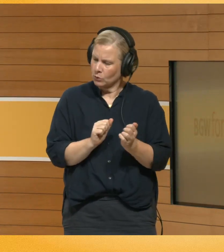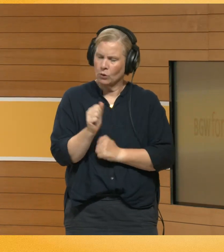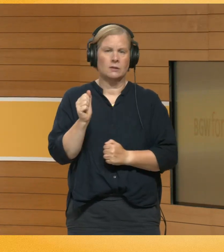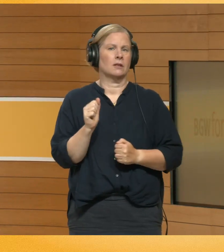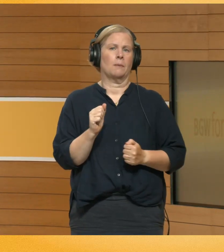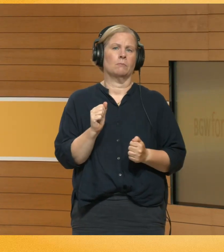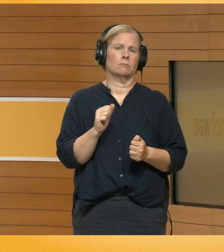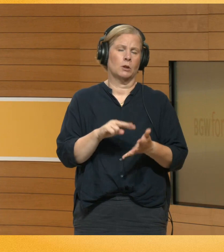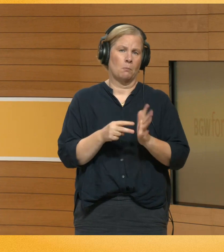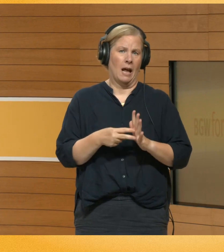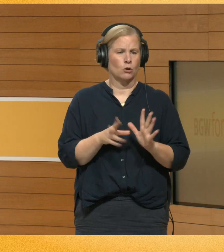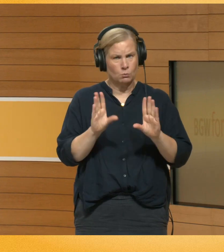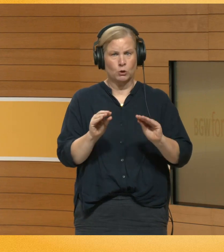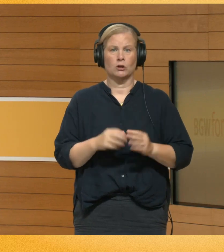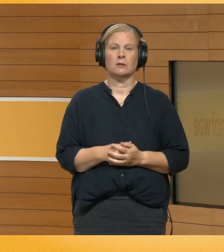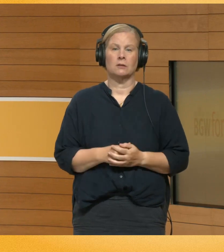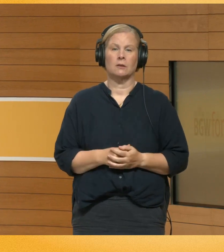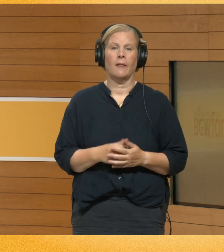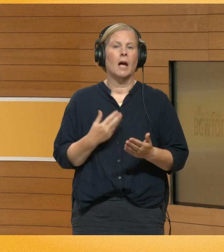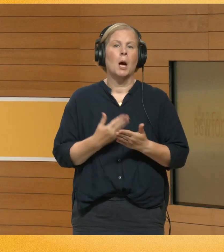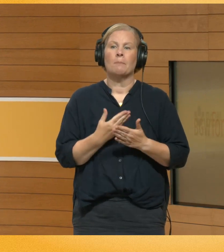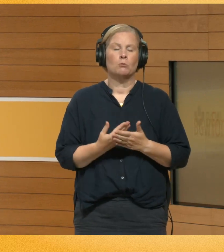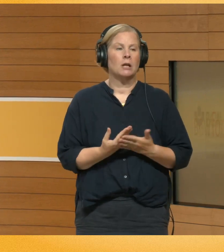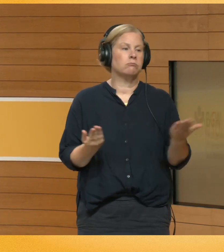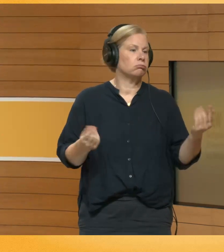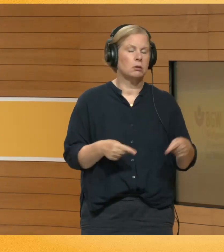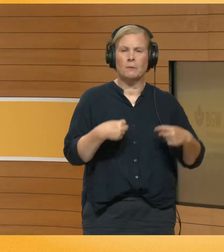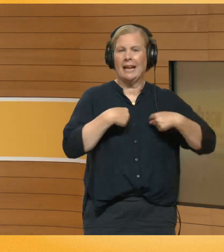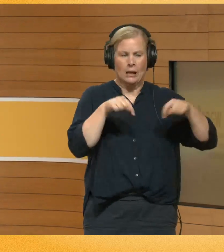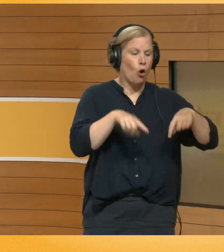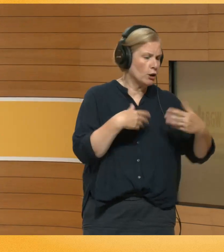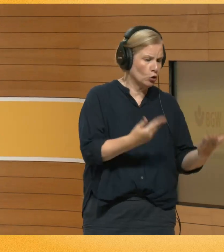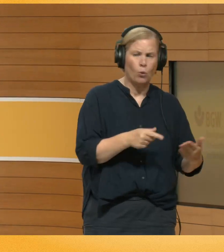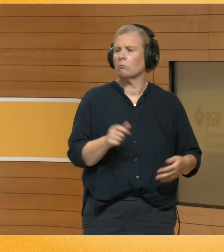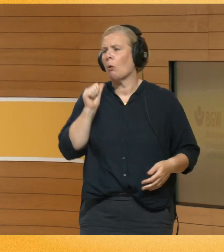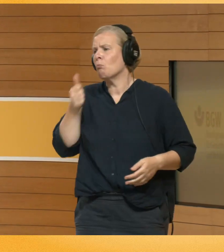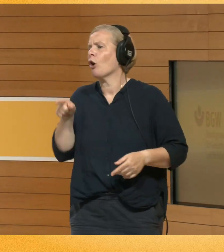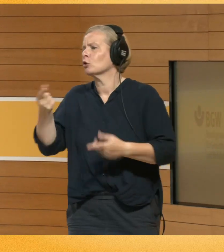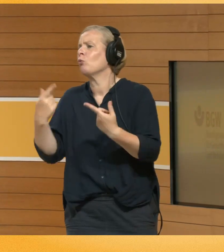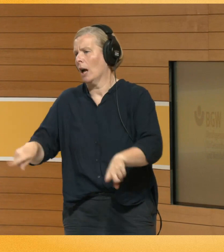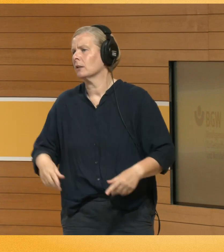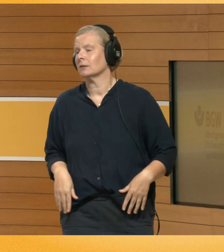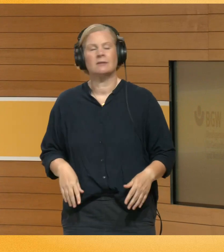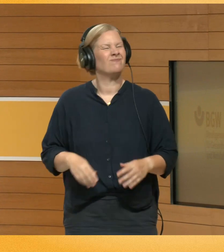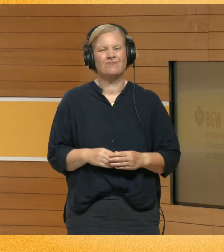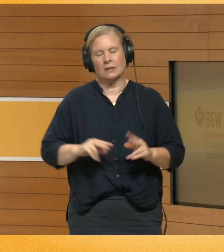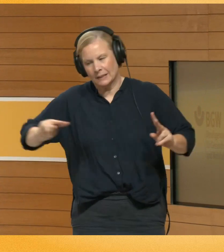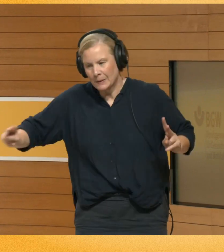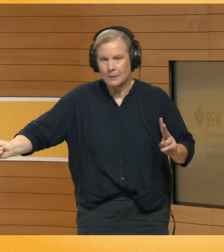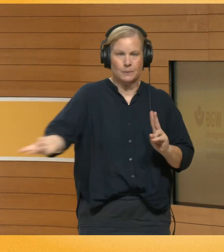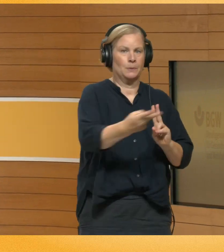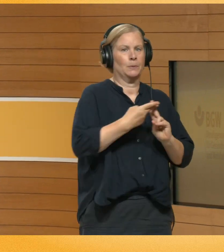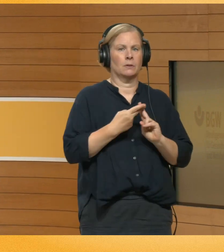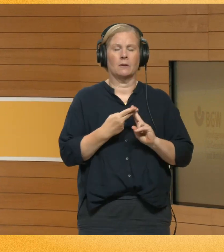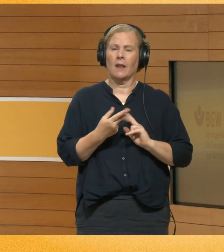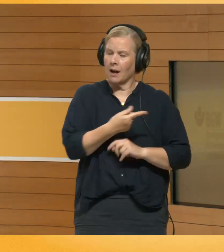aids should be planned for systematically, even in smaller transfers, and not, oh, I'll do it like this today and she's going to do it in